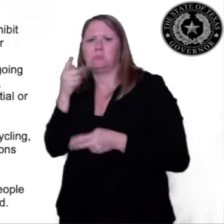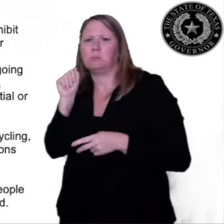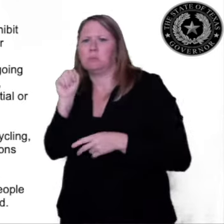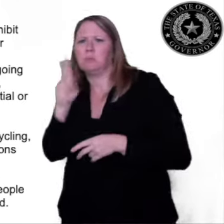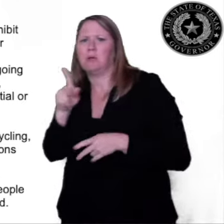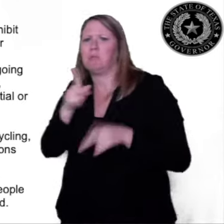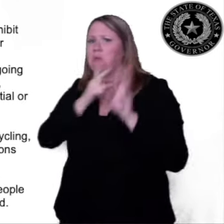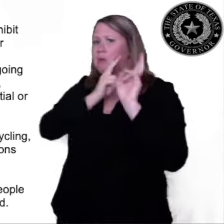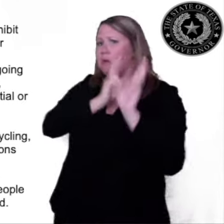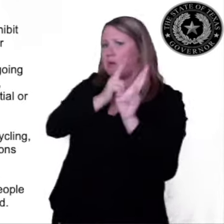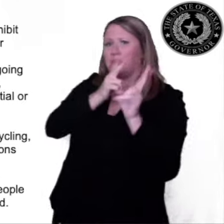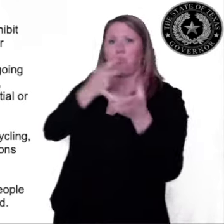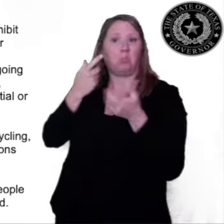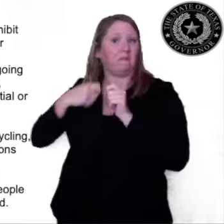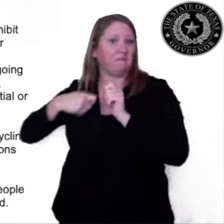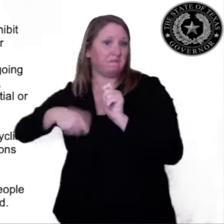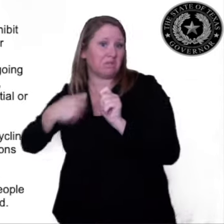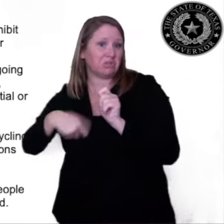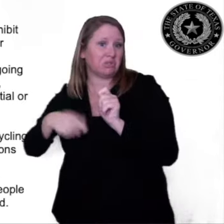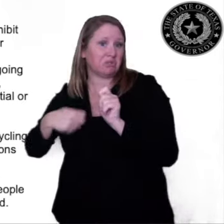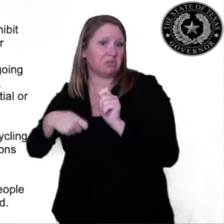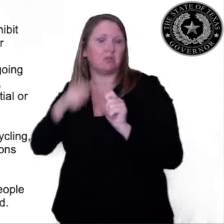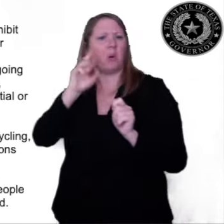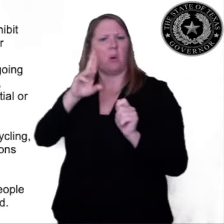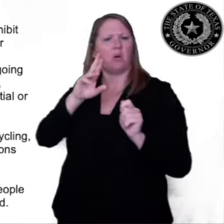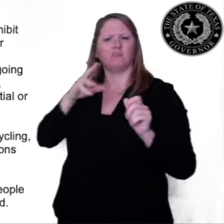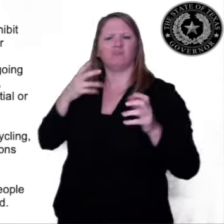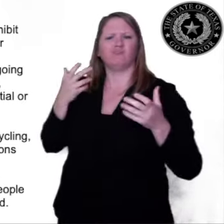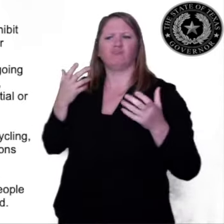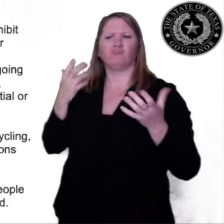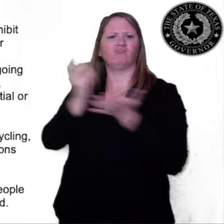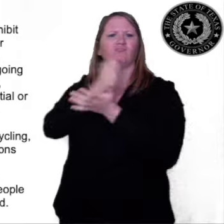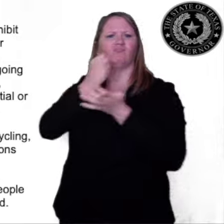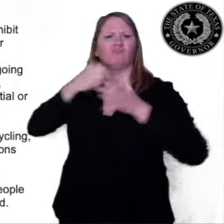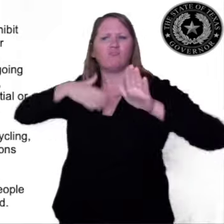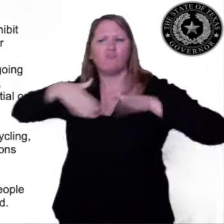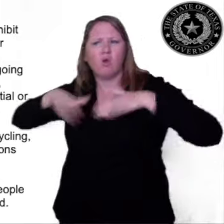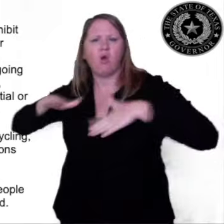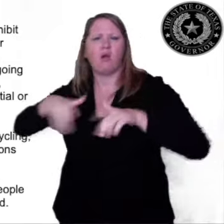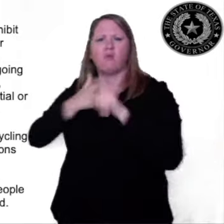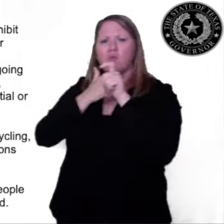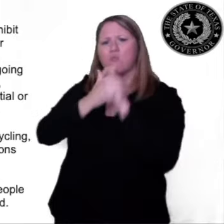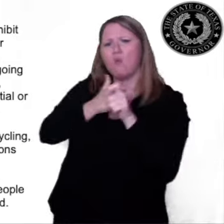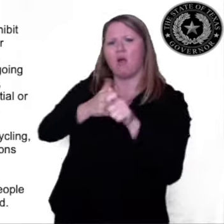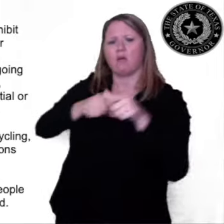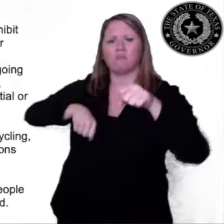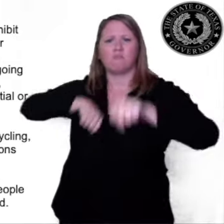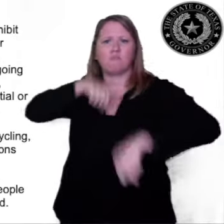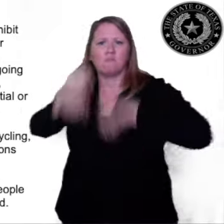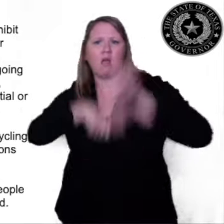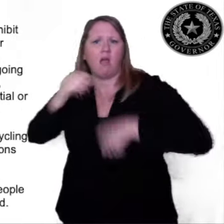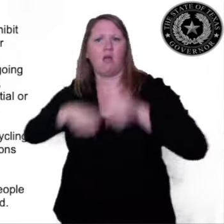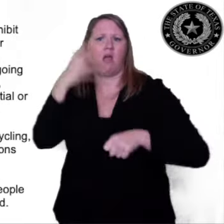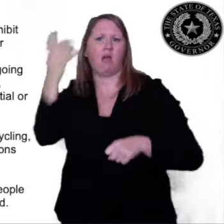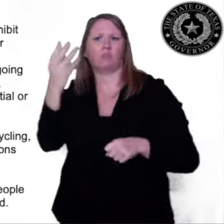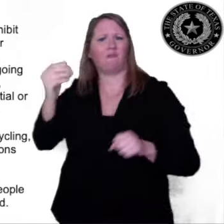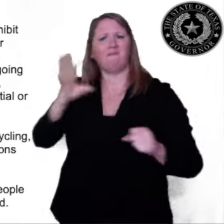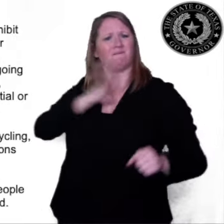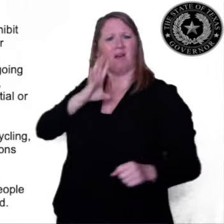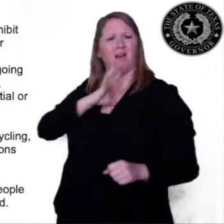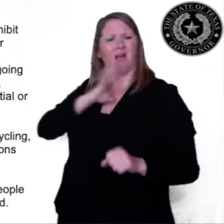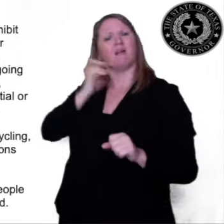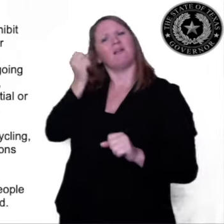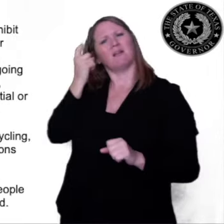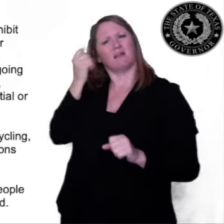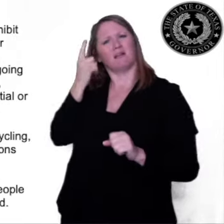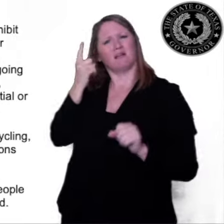services, visiting parks, hunting or fishing, or engaging in physical activity like jogging or bicycling, so